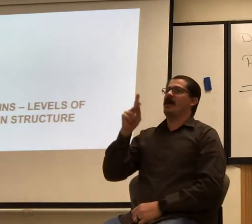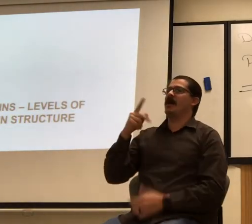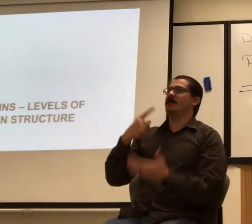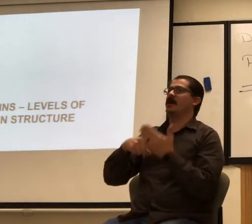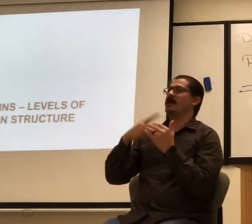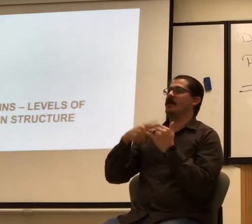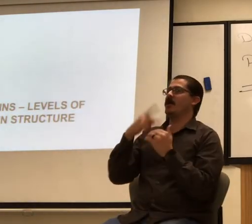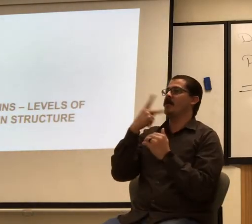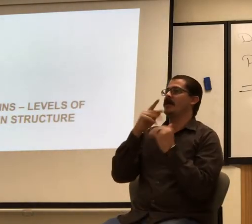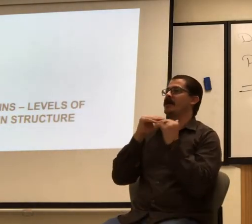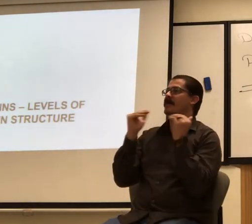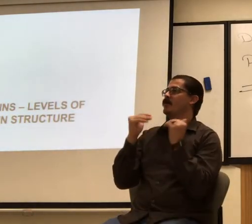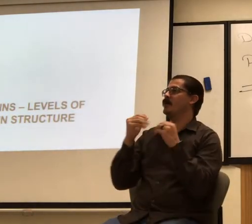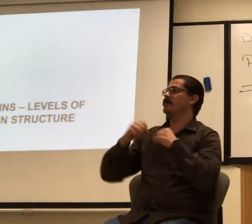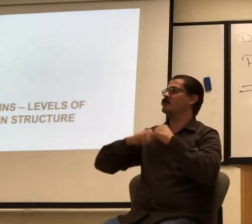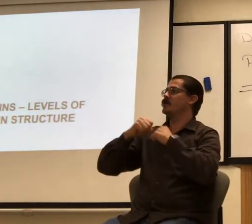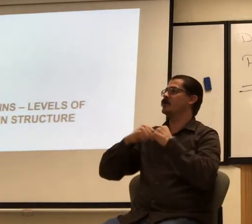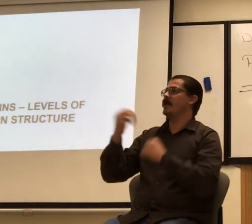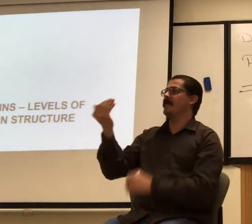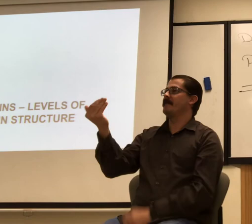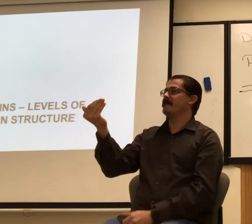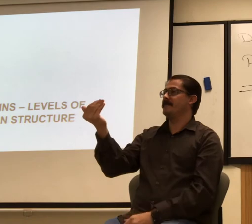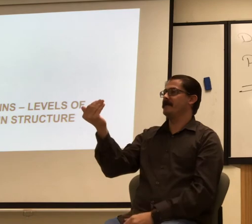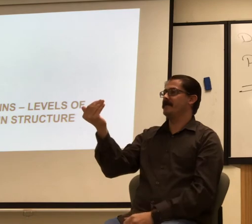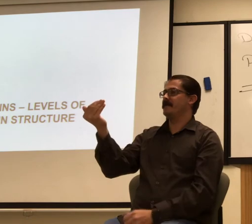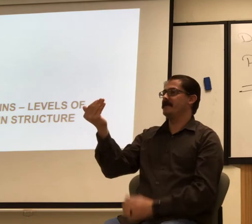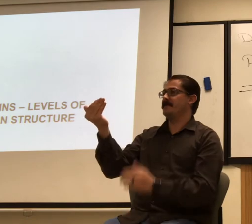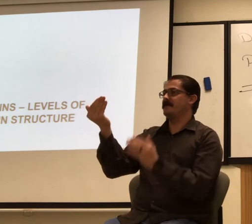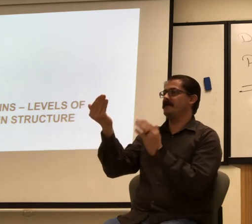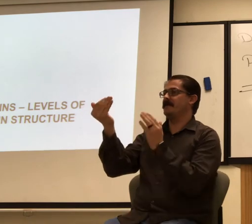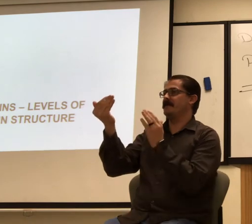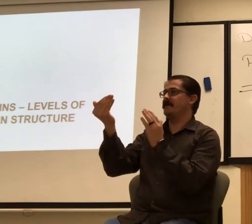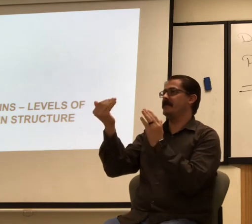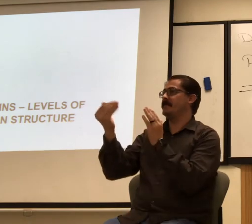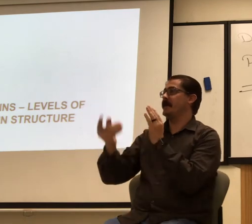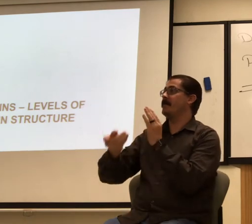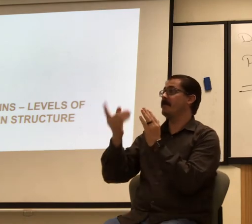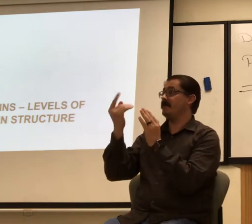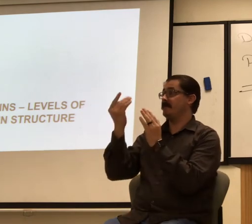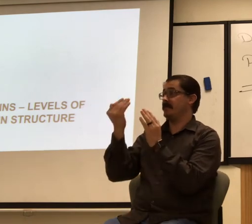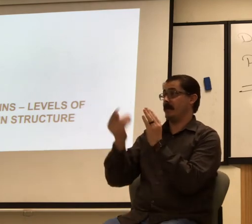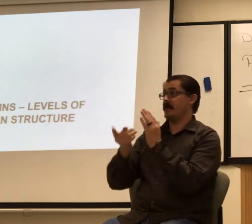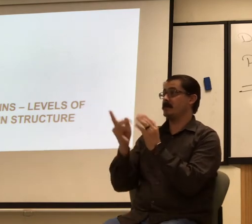levels of structure. Take a 15-minute break. So come back at 9:35.